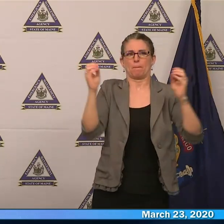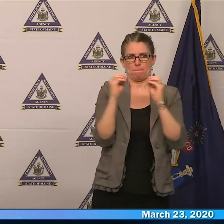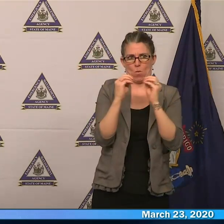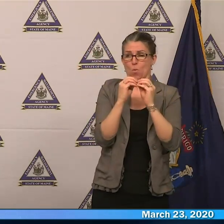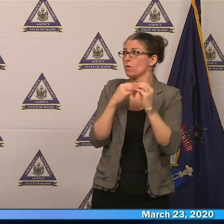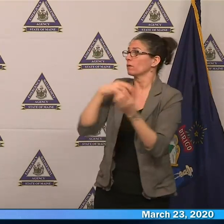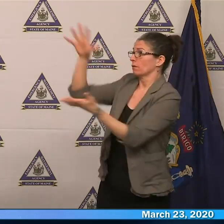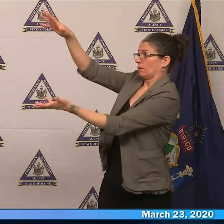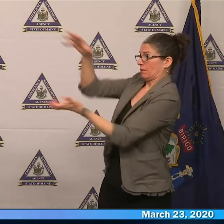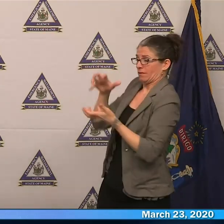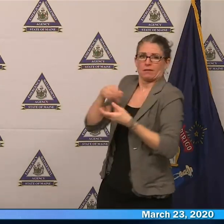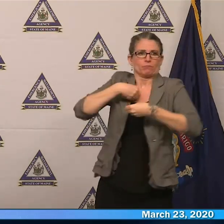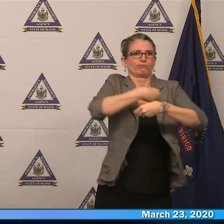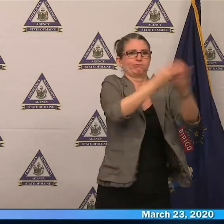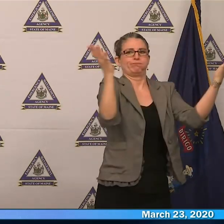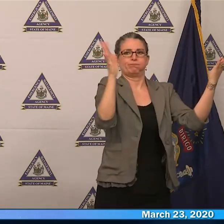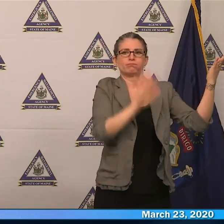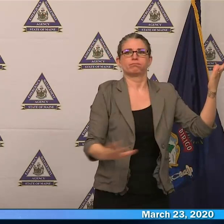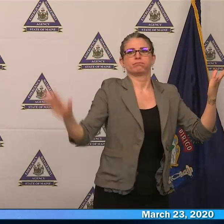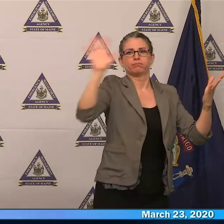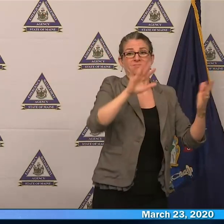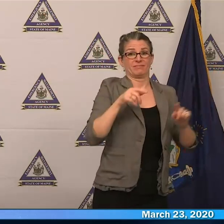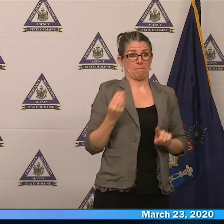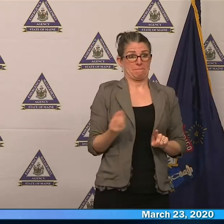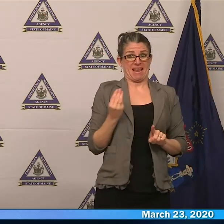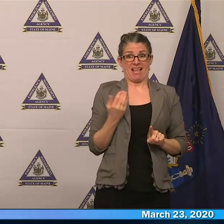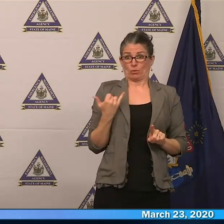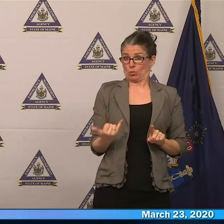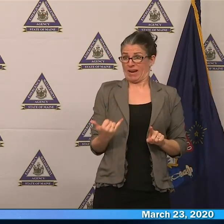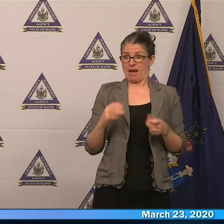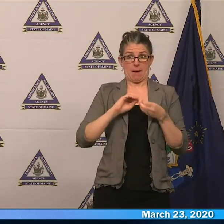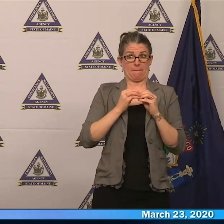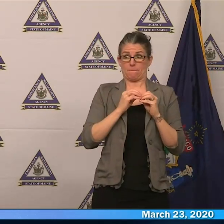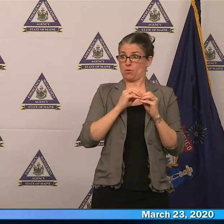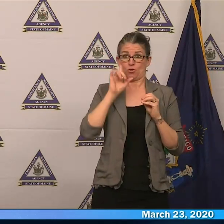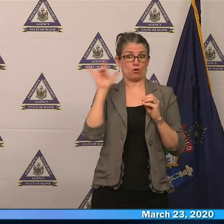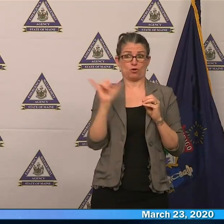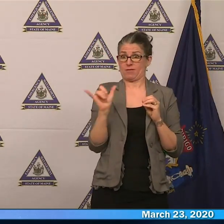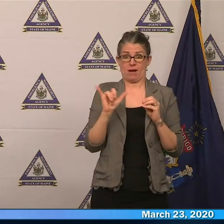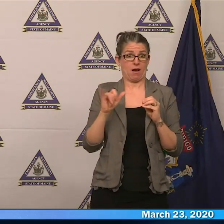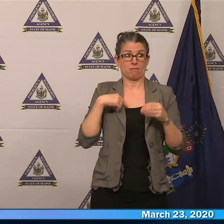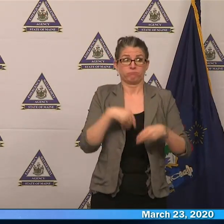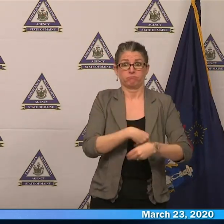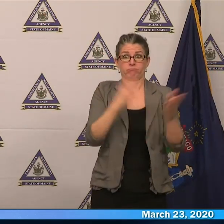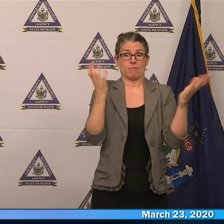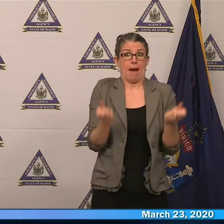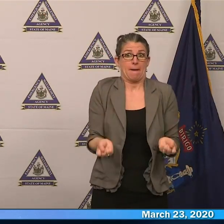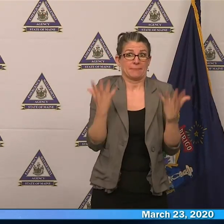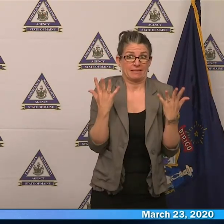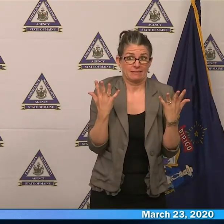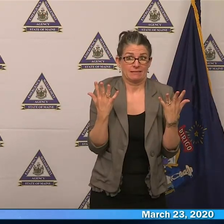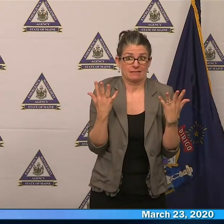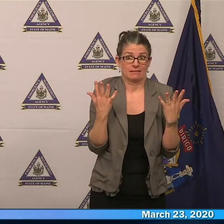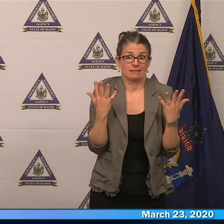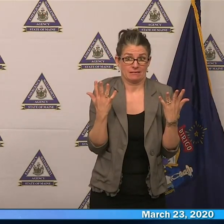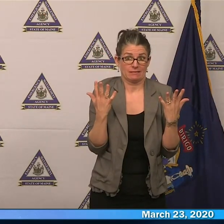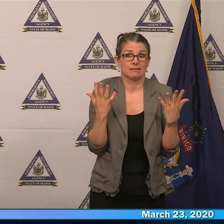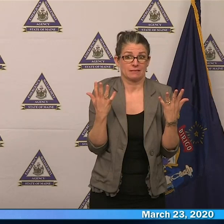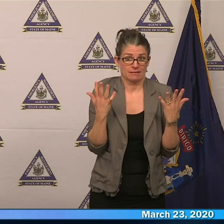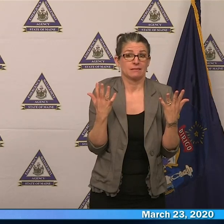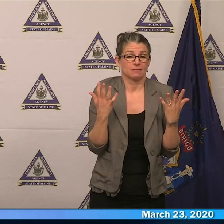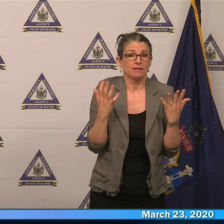be continuing the work of distributing PPE and sending out, with partnership from the Department of